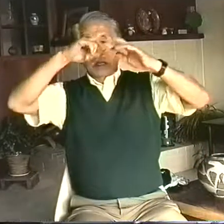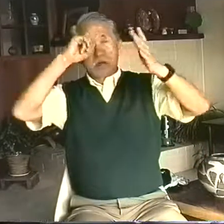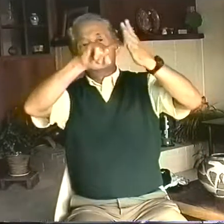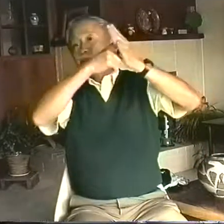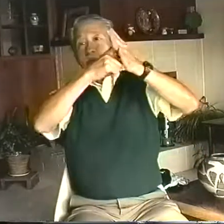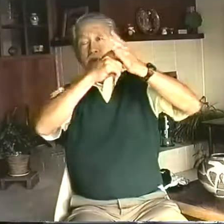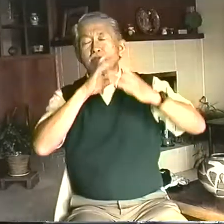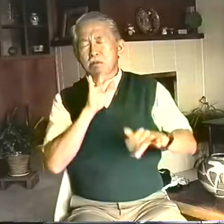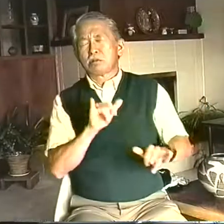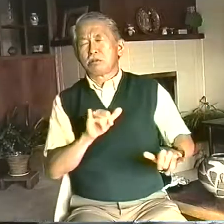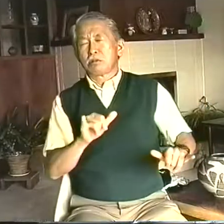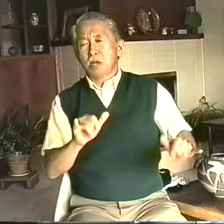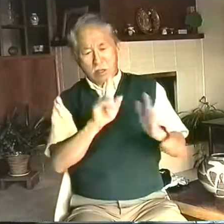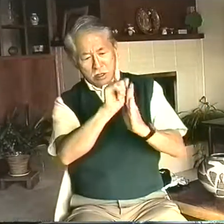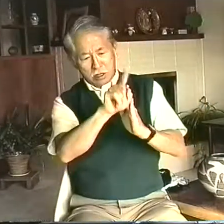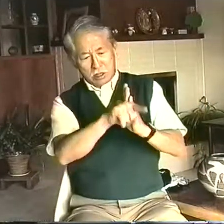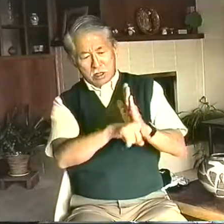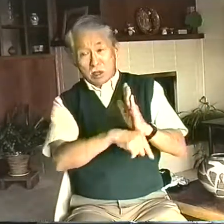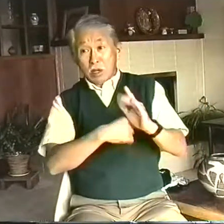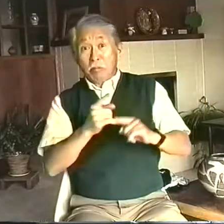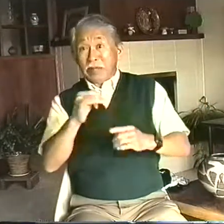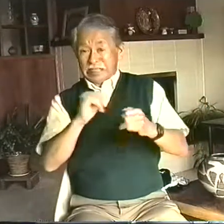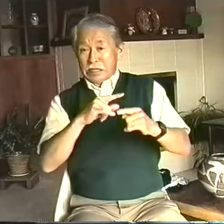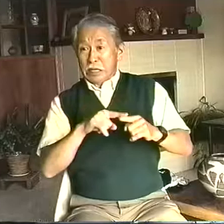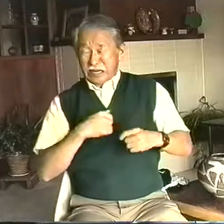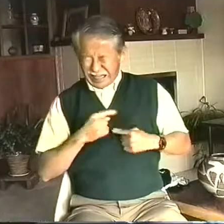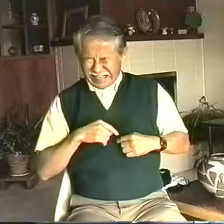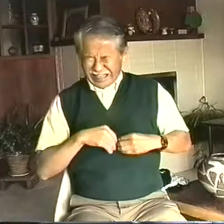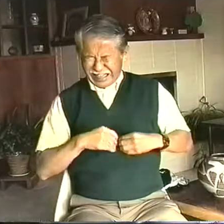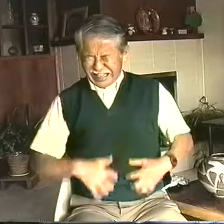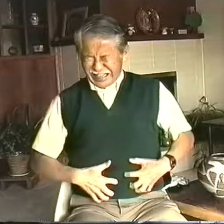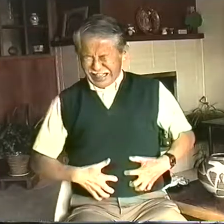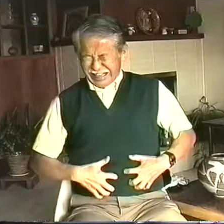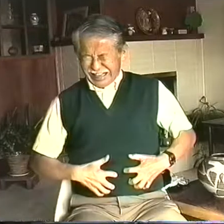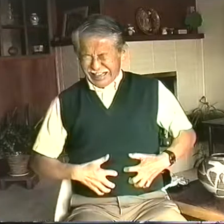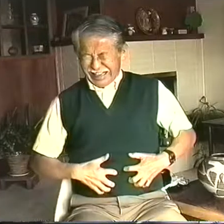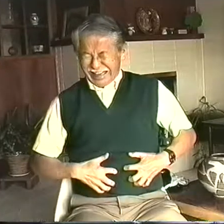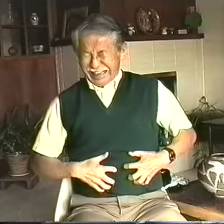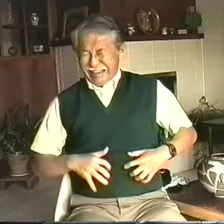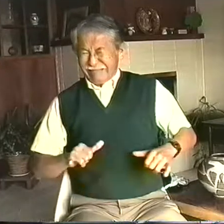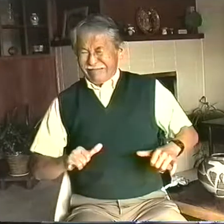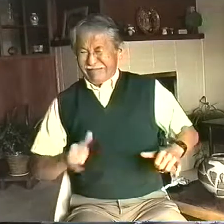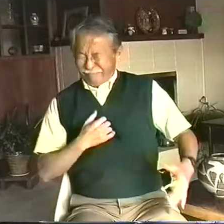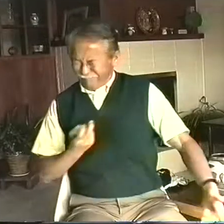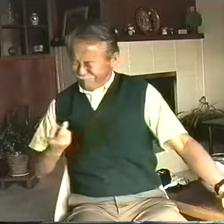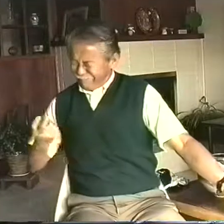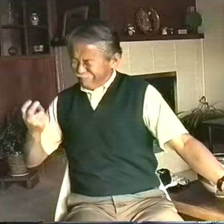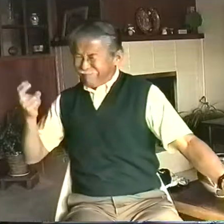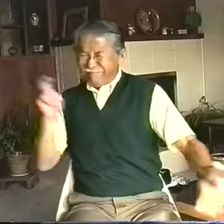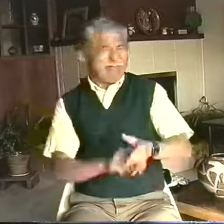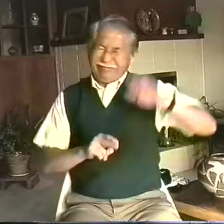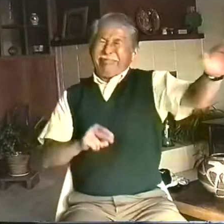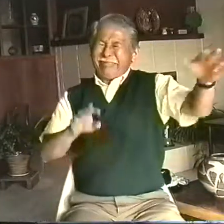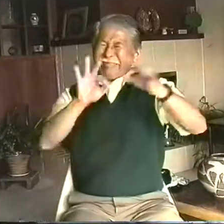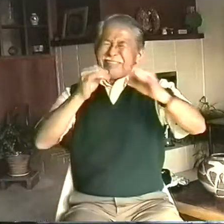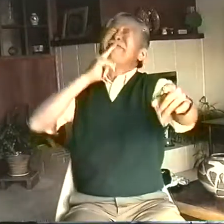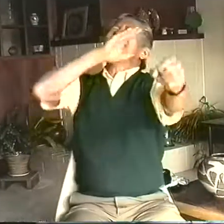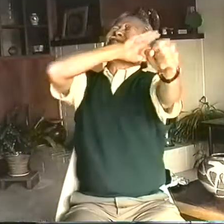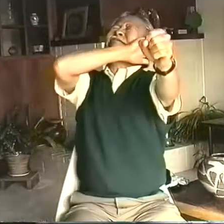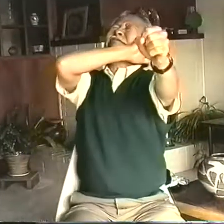of nodded our head. But in the back of my mind, I remembered the judge's instruction. And after a while, I got really angry